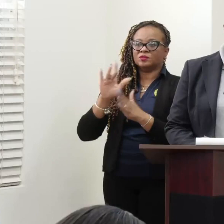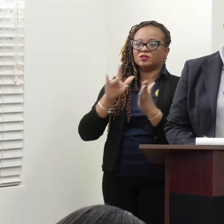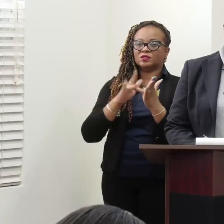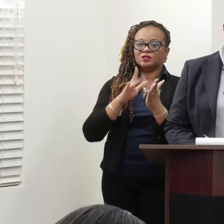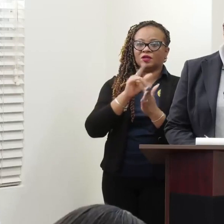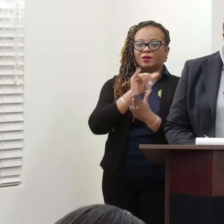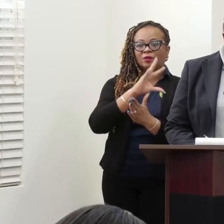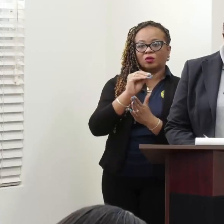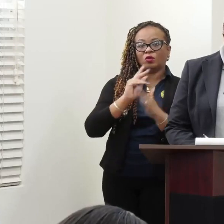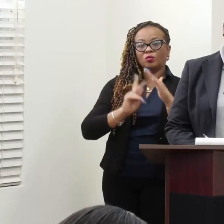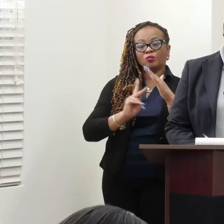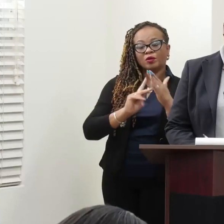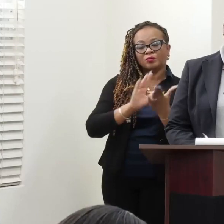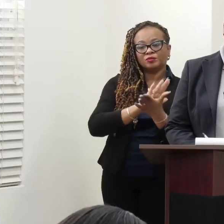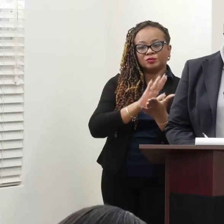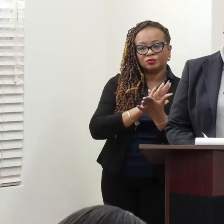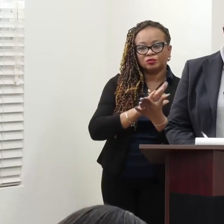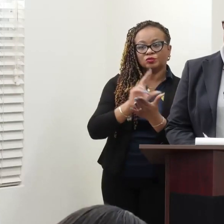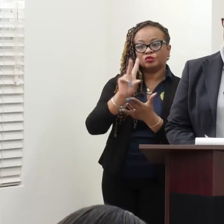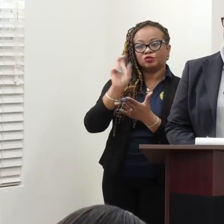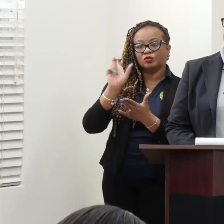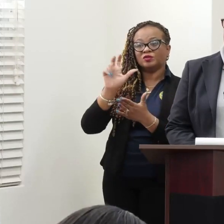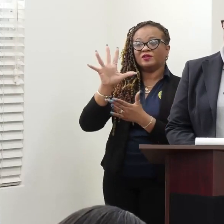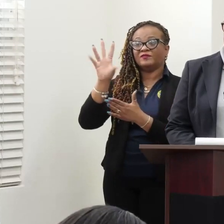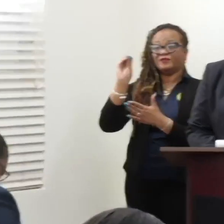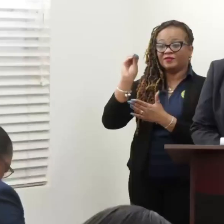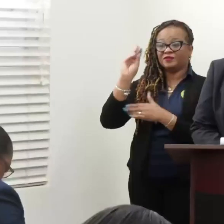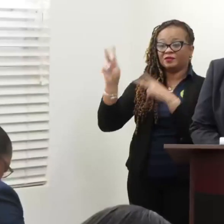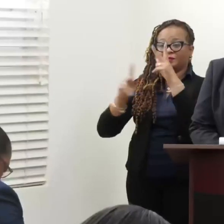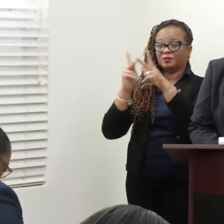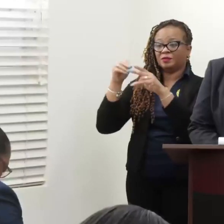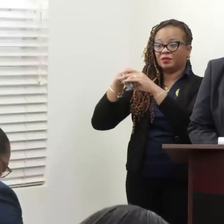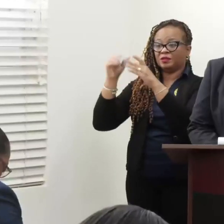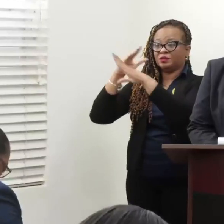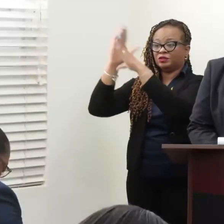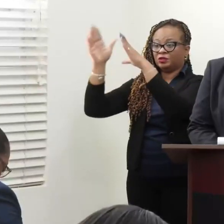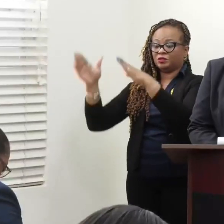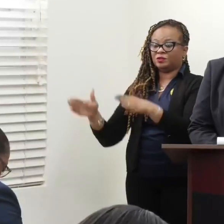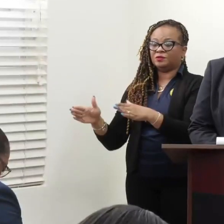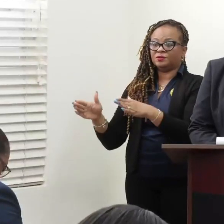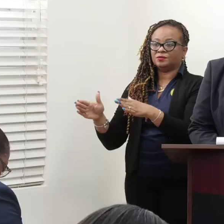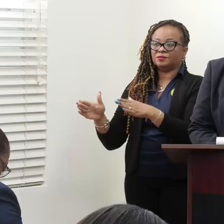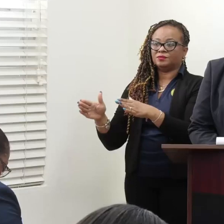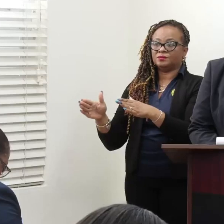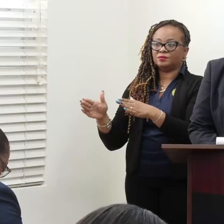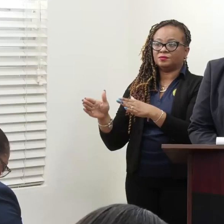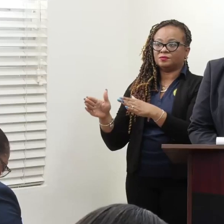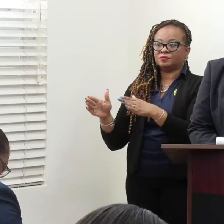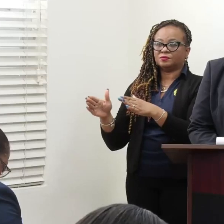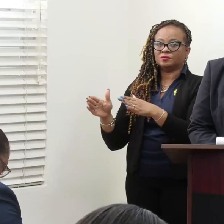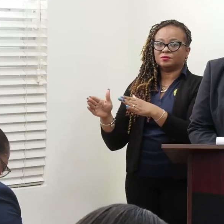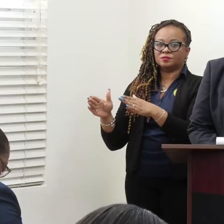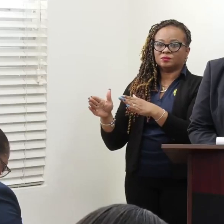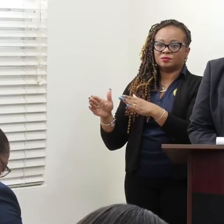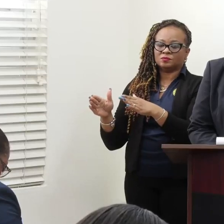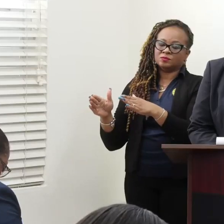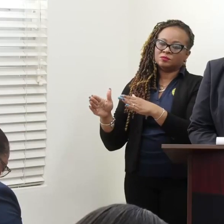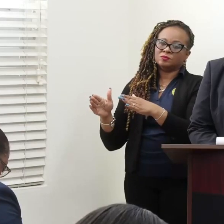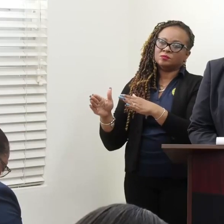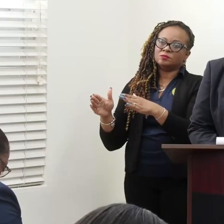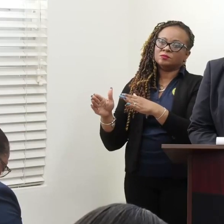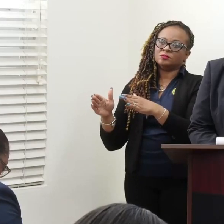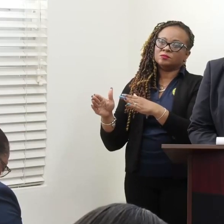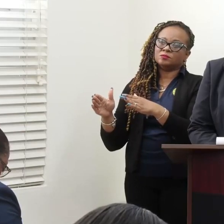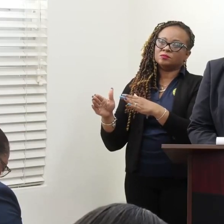Central Abaco Primary School, 250 persons. Central Abaco Primary School, you get des